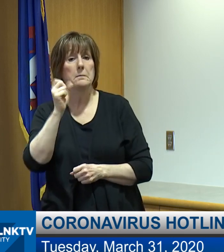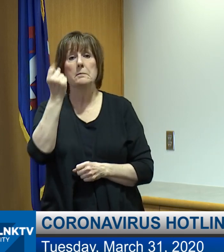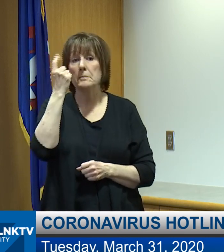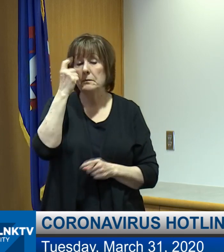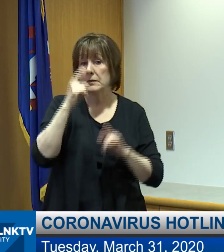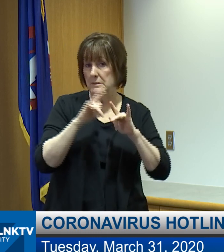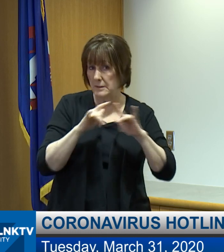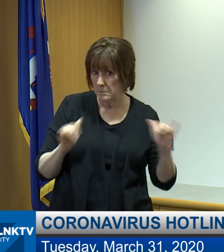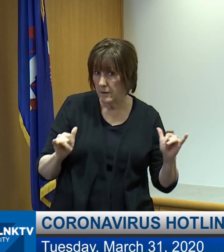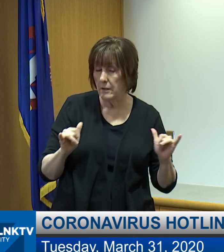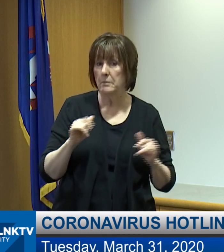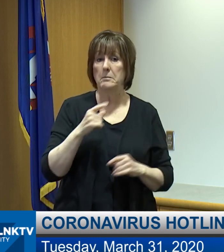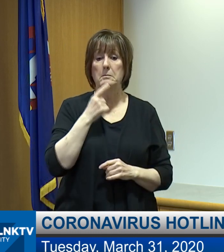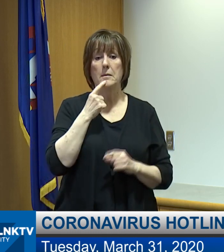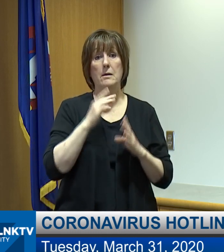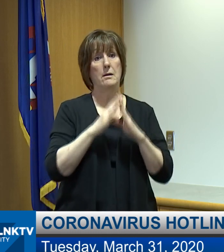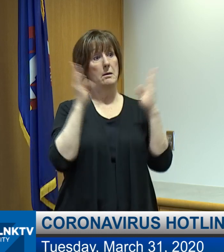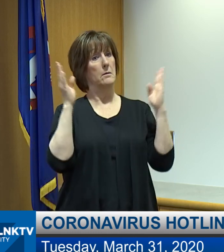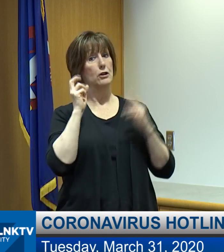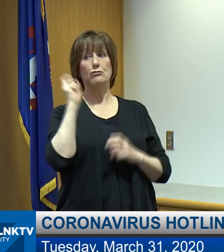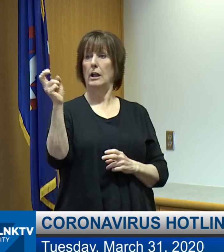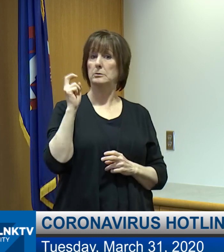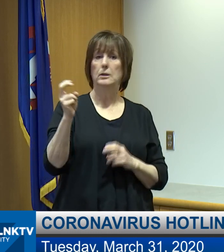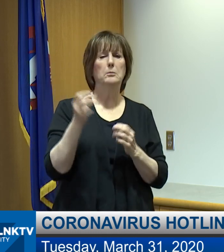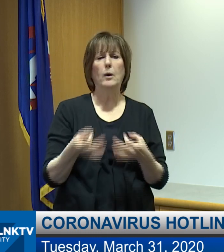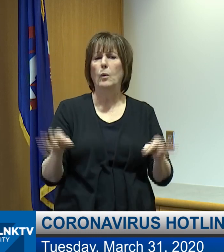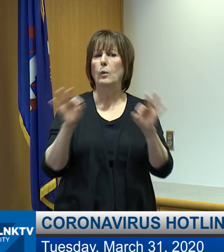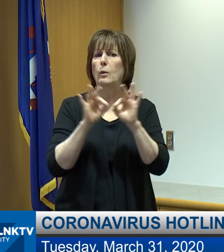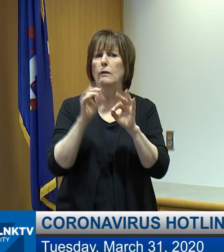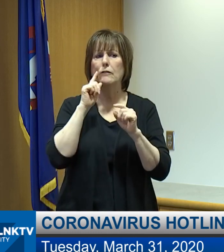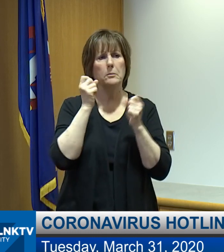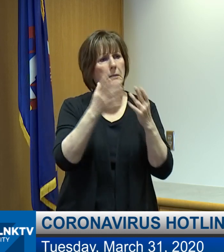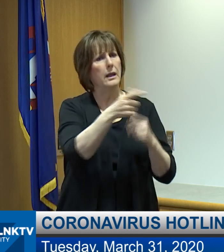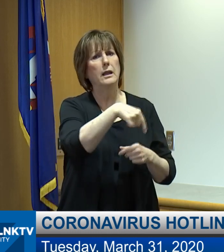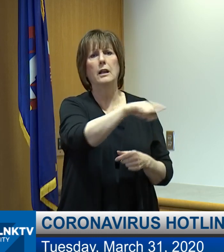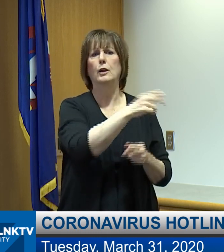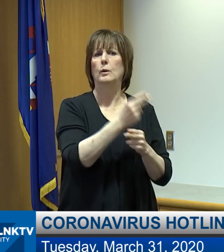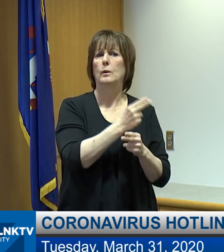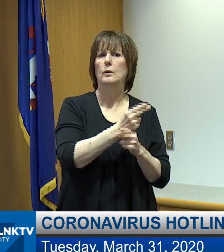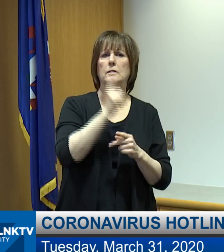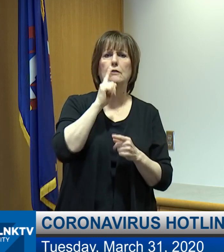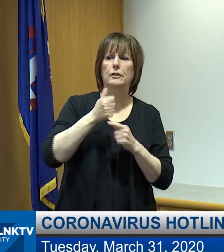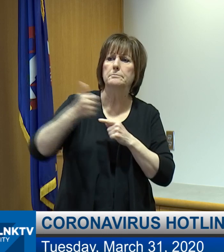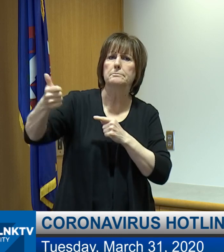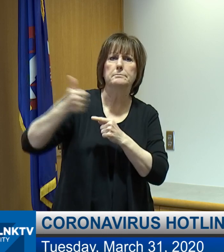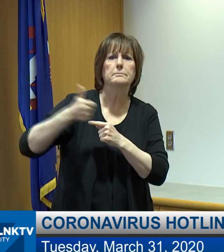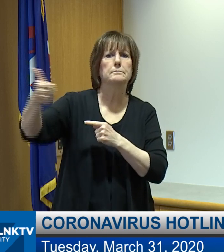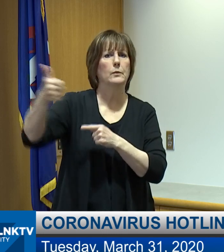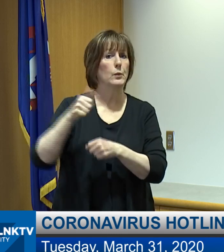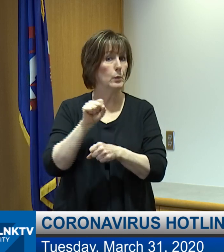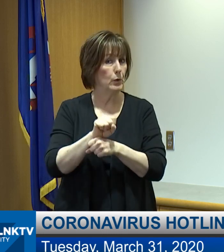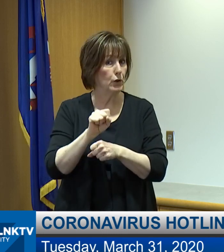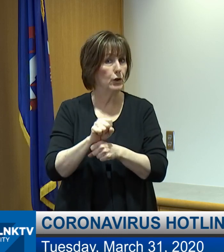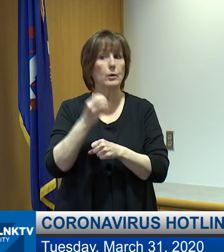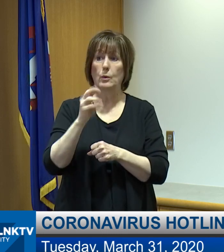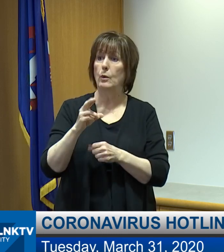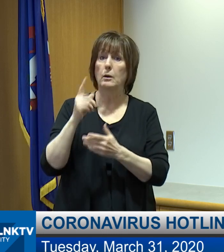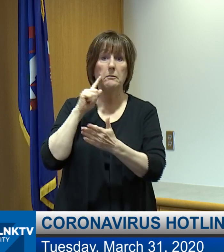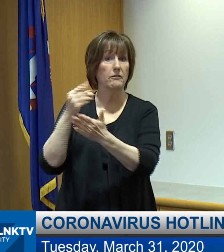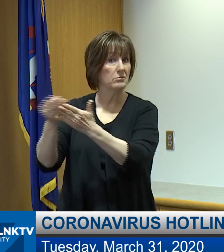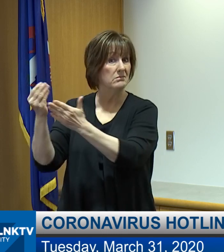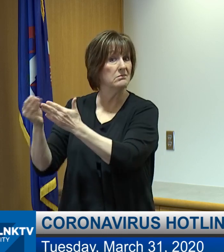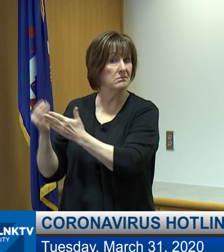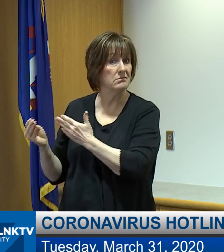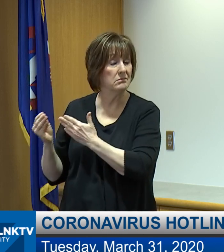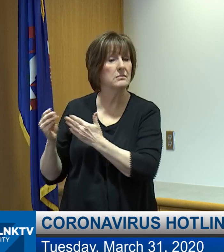we understand that public transportation is essential for many to get to work or to take care of their basic needs, which is one reason why we're